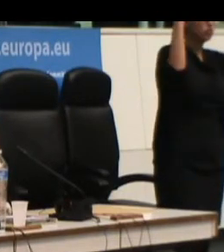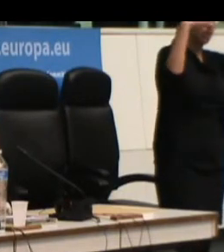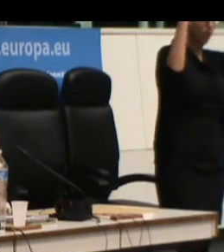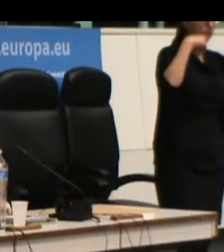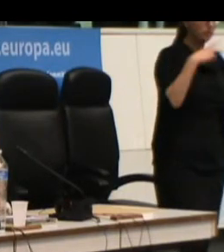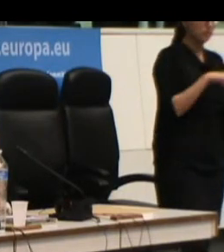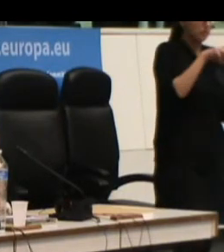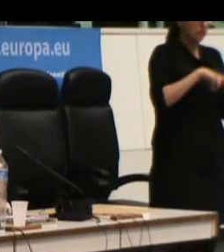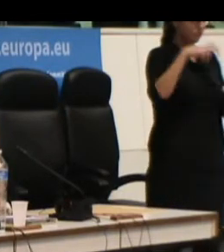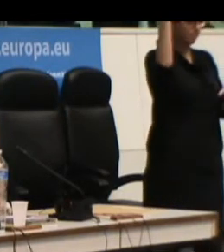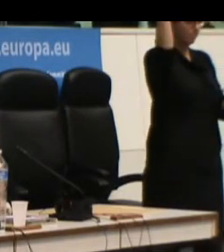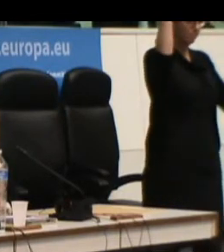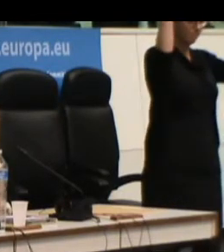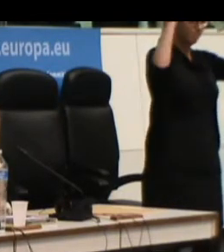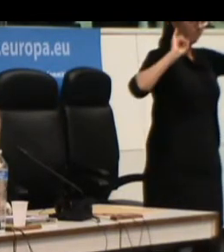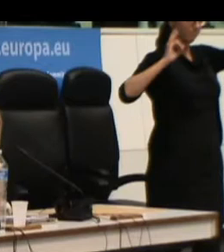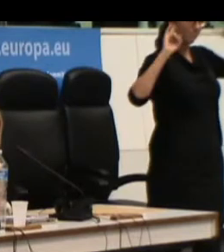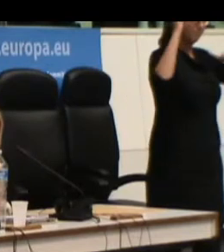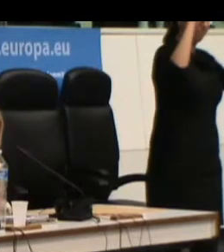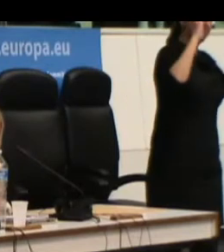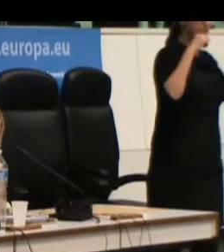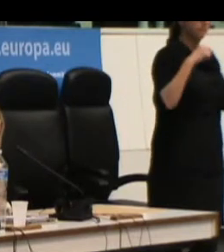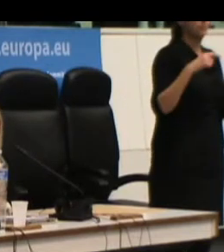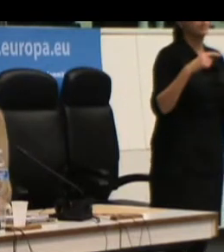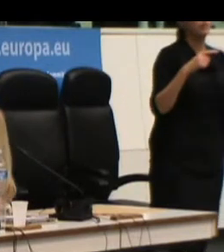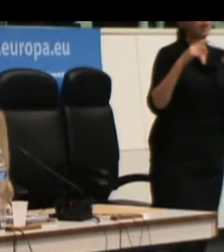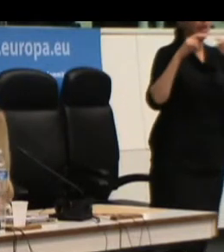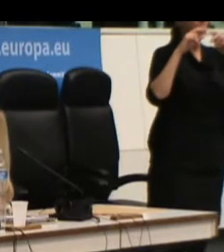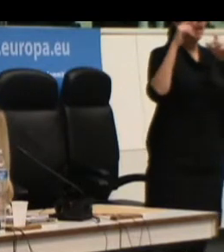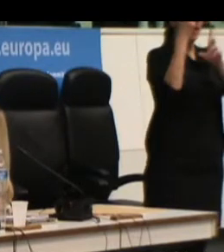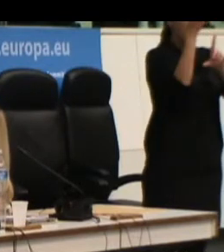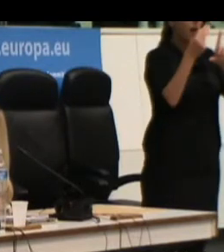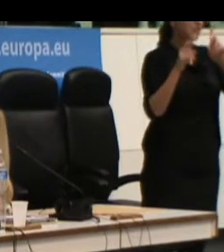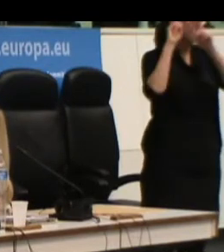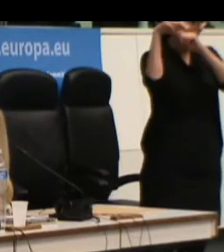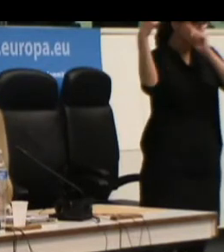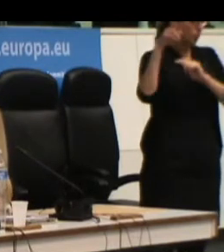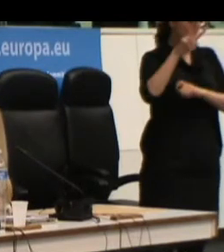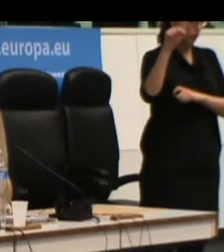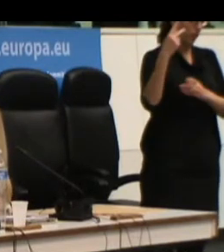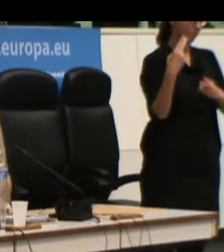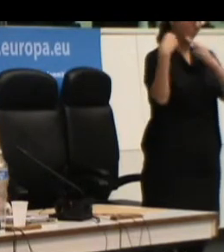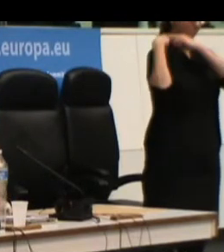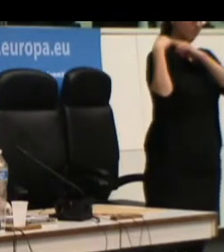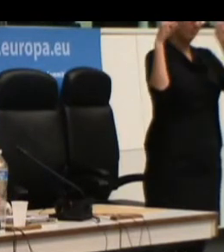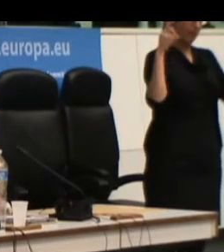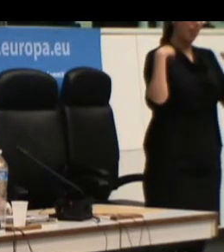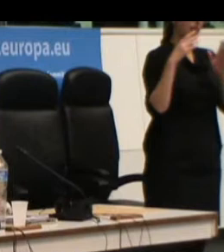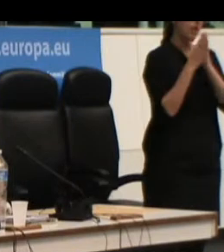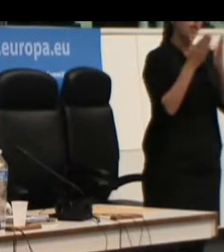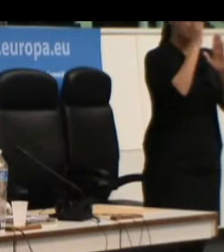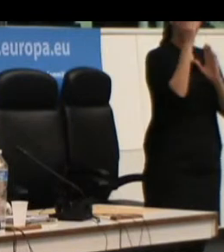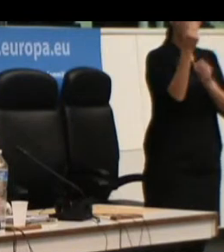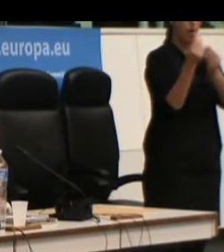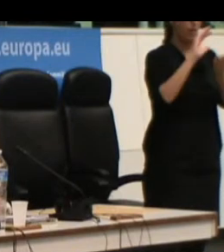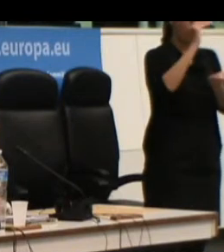in. This year we were very fortunate, the Arts Council, which is now responsible for libraries in the UK, gave us a lot of